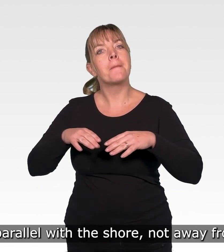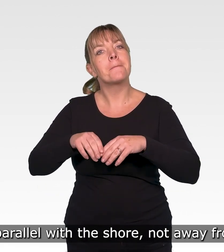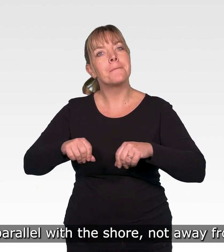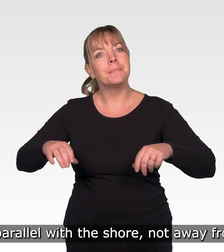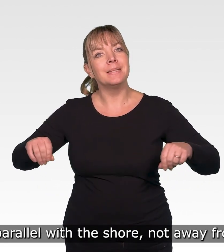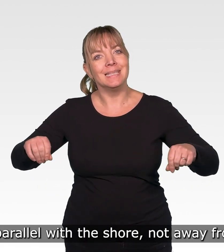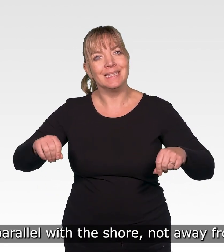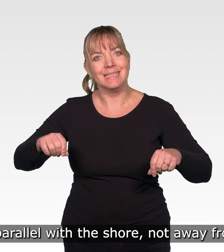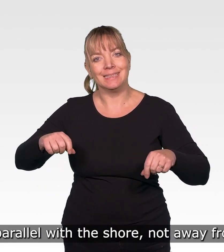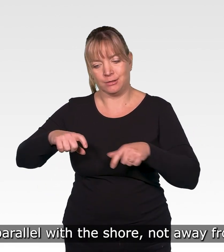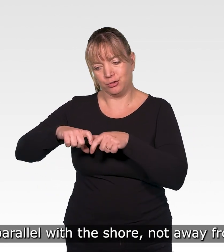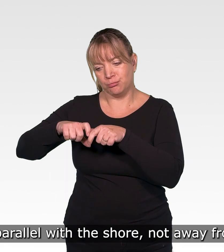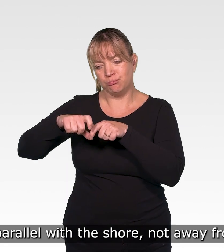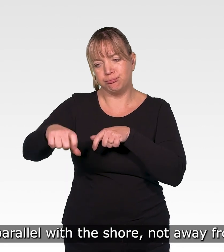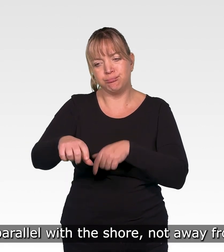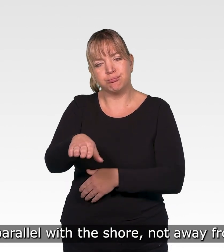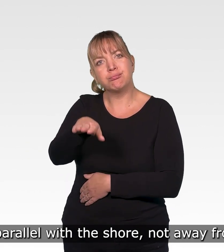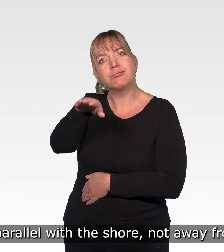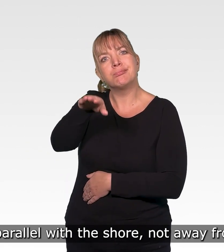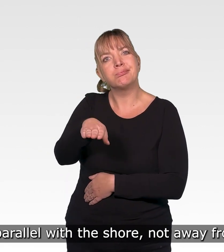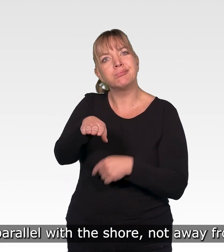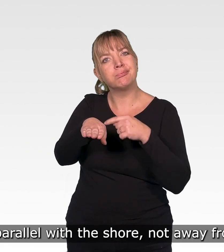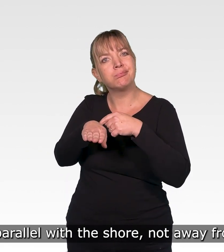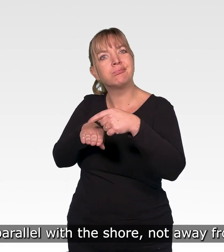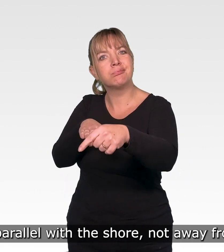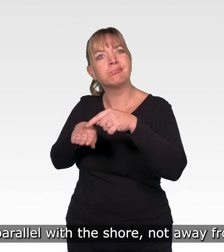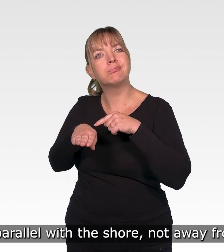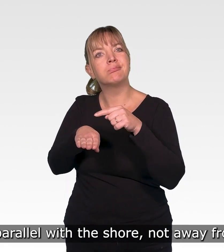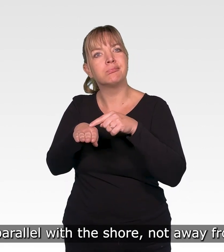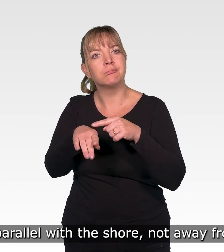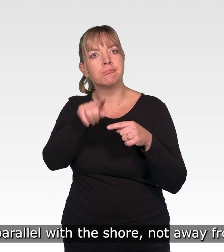Swim parallel with the shore, not away from it.